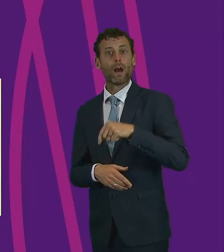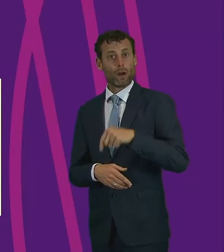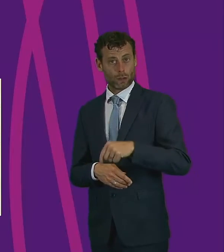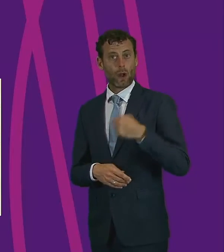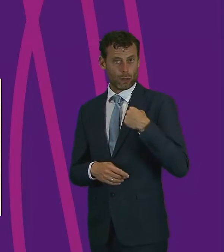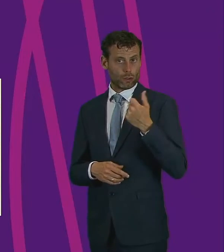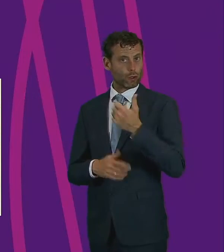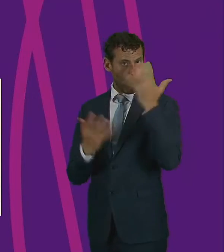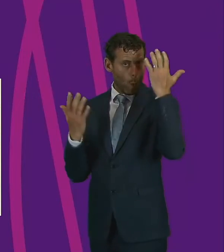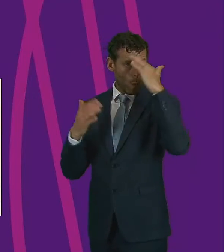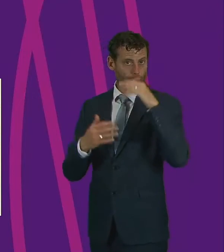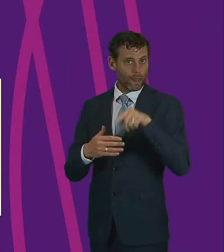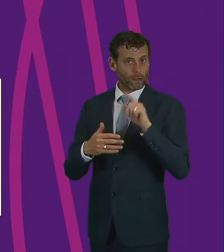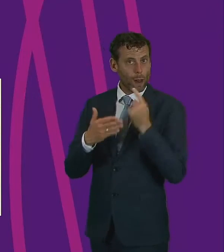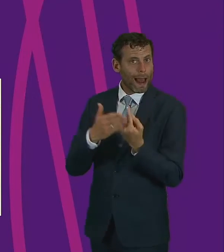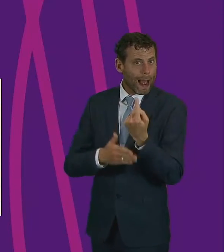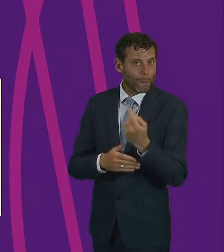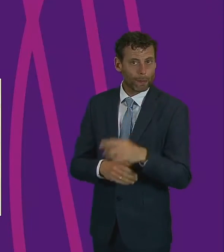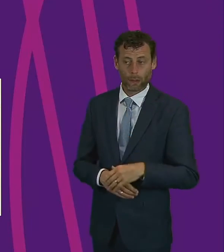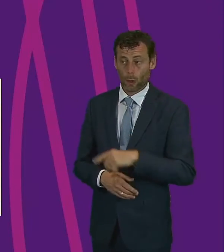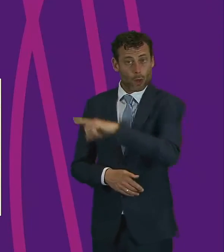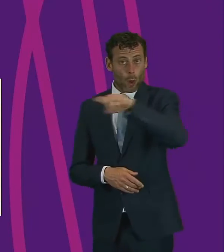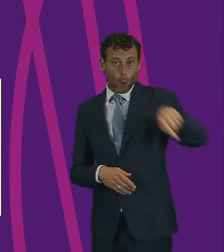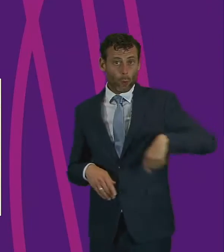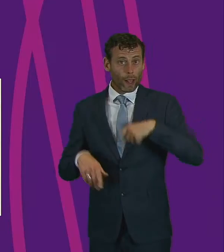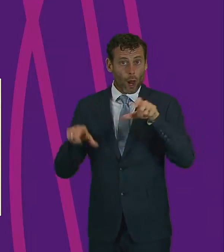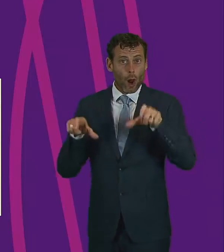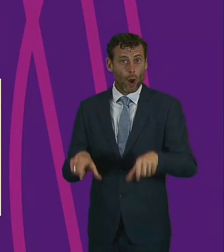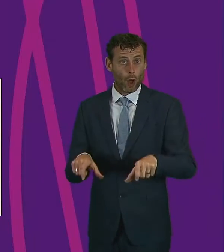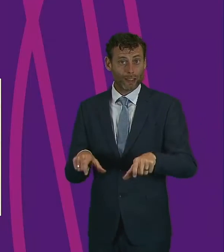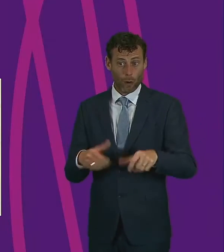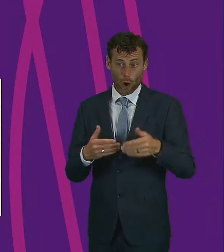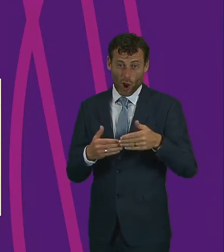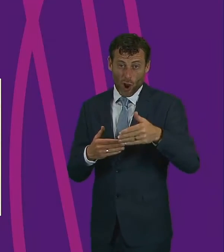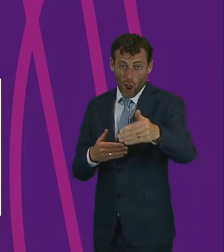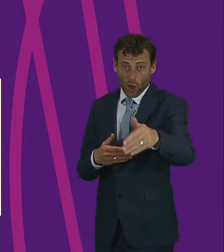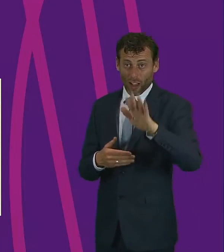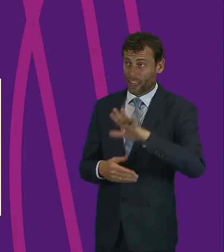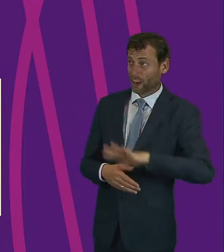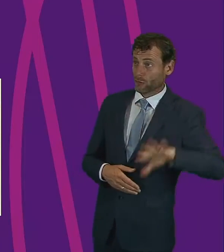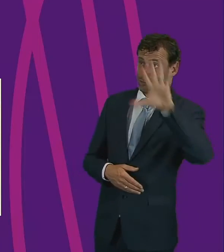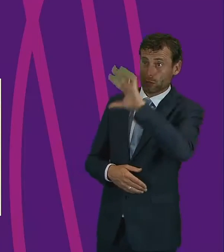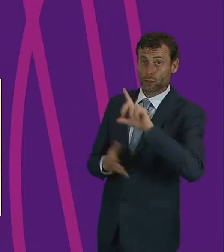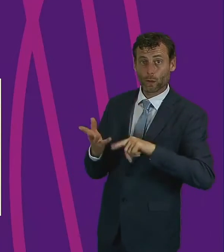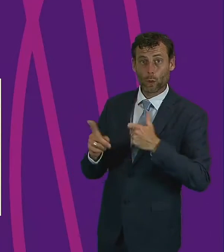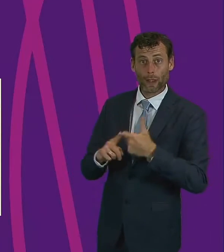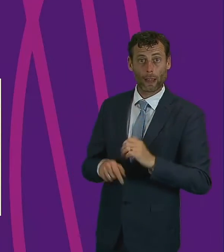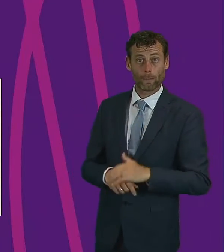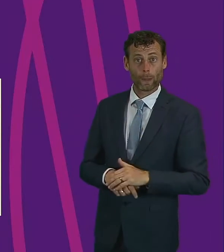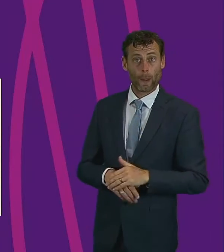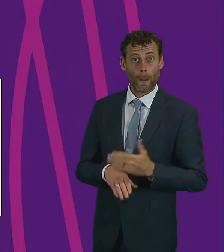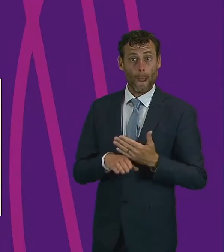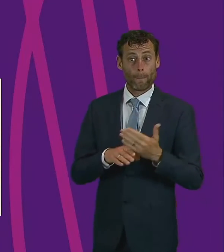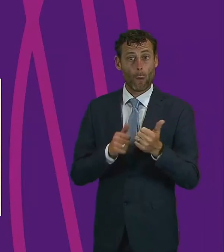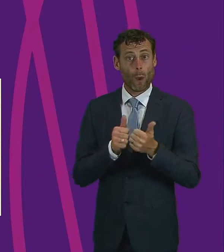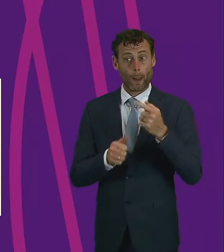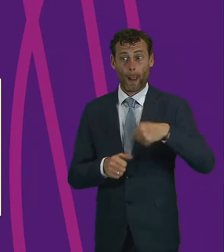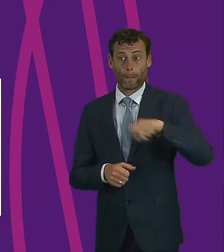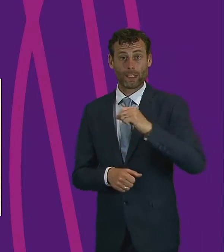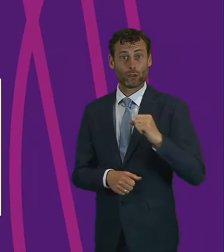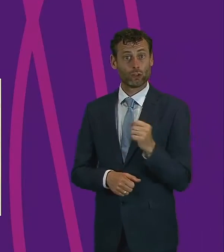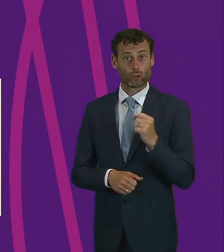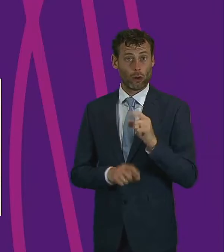that this might happen. We have been in lockdown for longer than the rest of the UK. More companies in Scotland cease to operate than in the